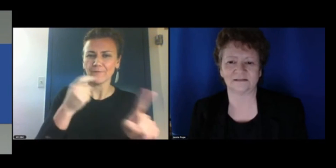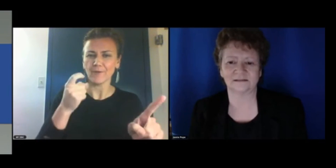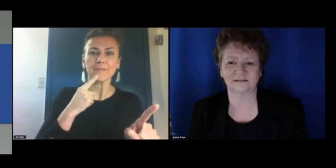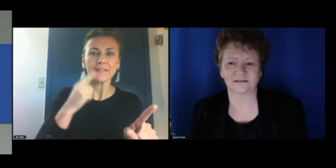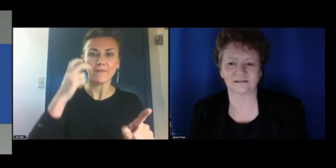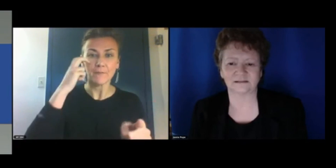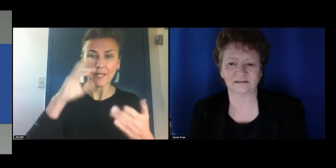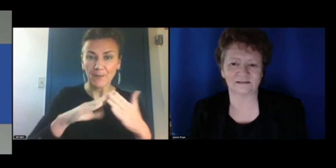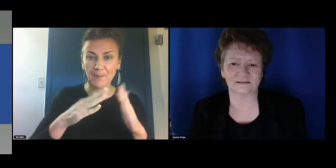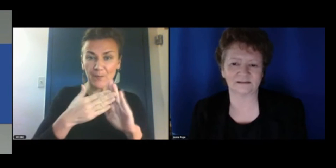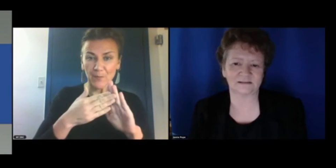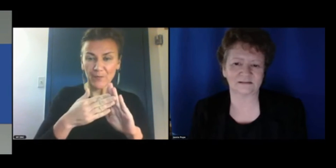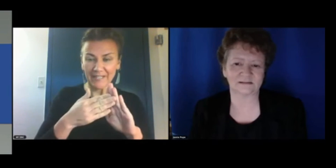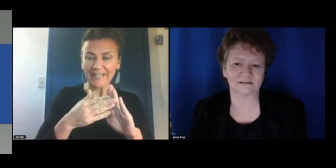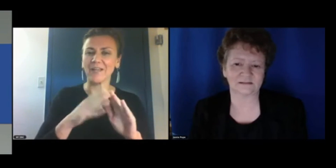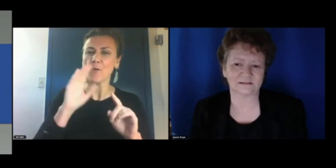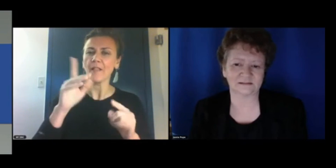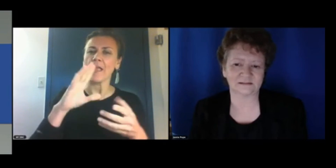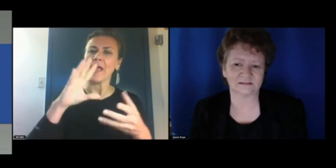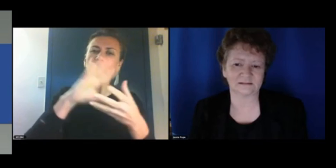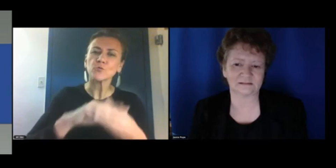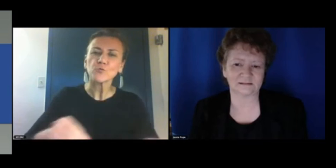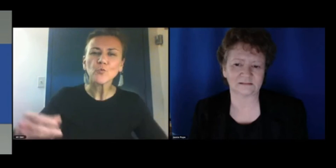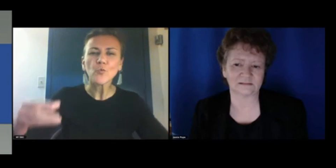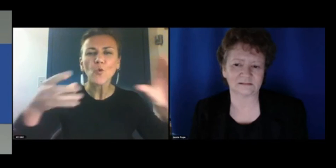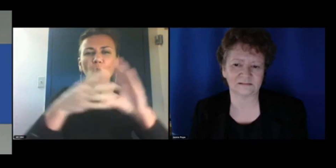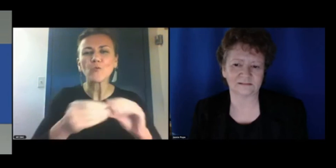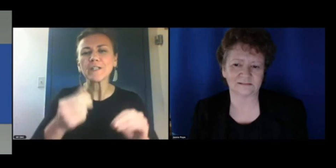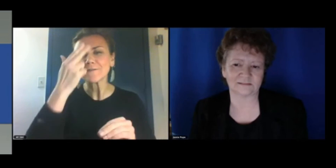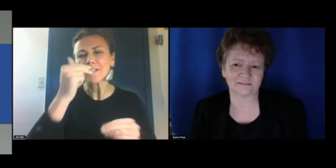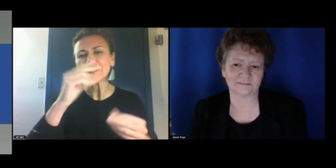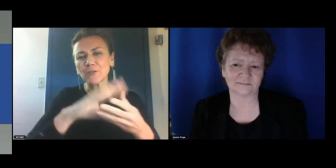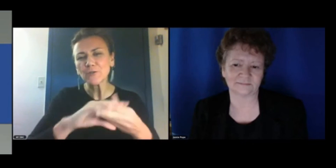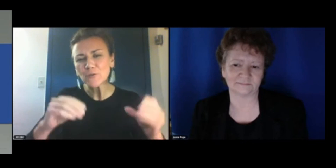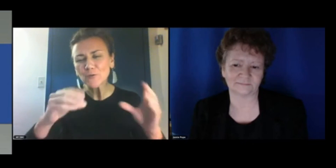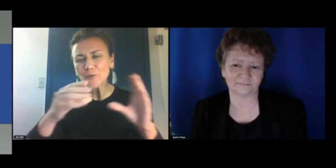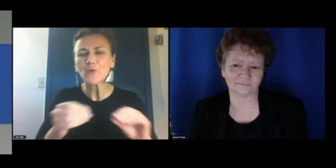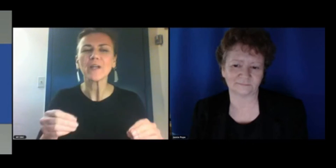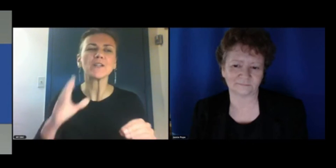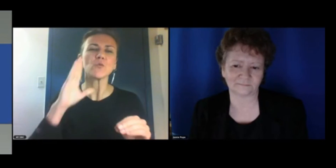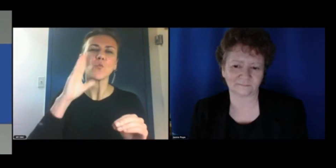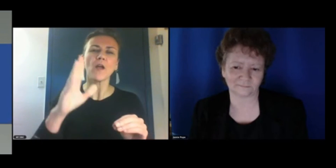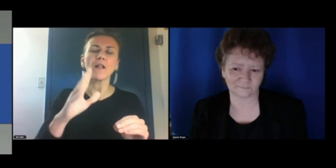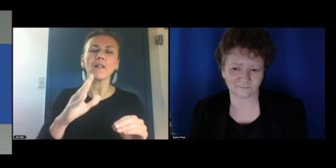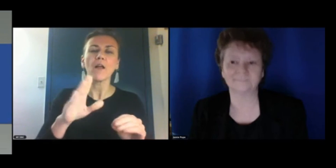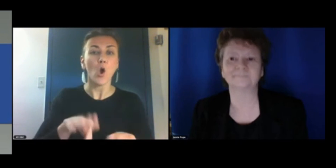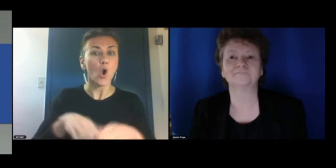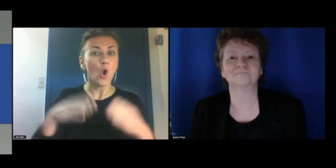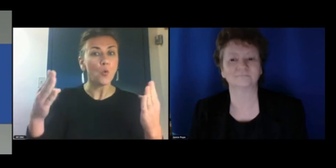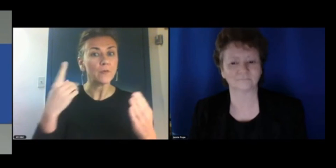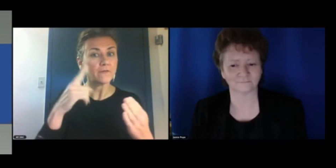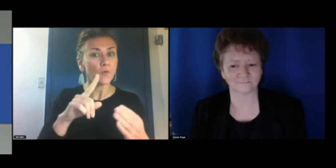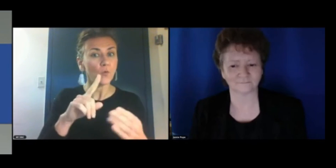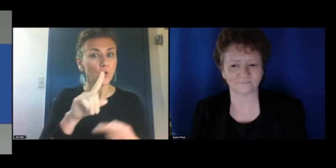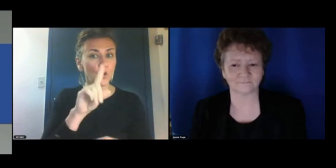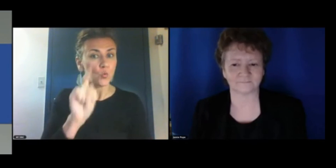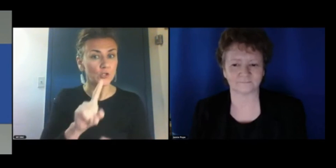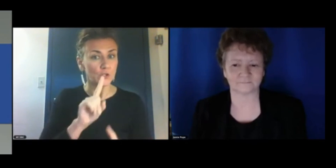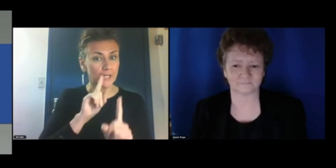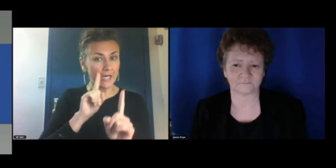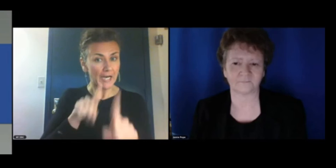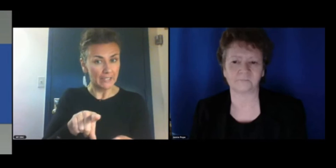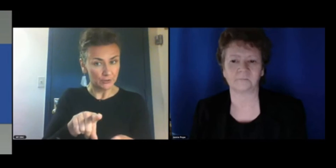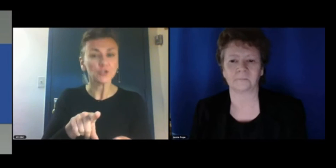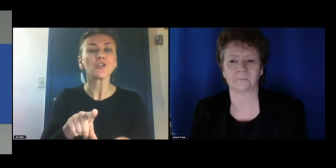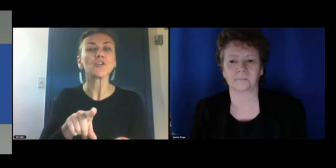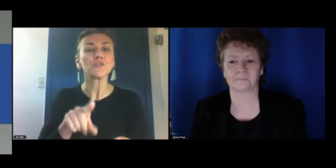we have a live person from the deafblind community telling funny stories,